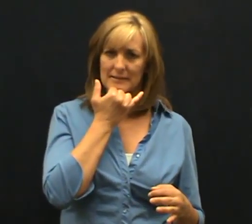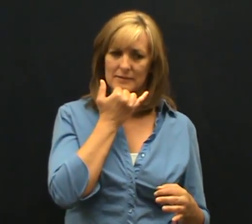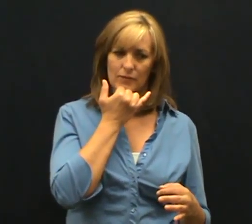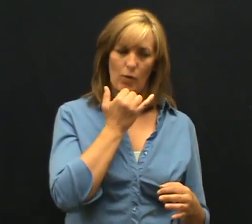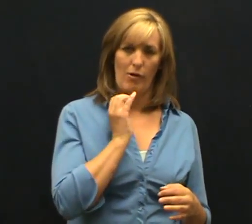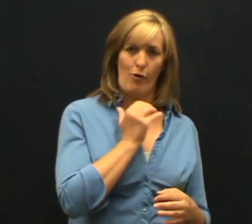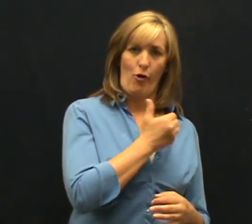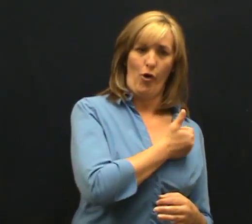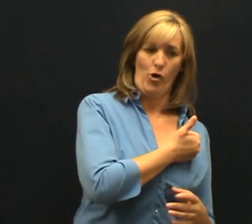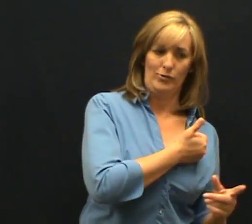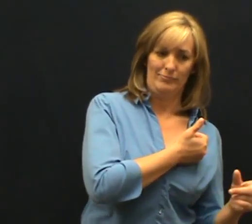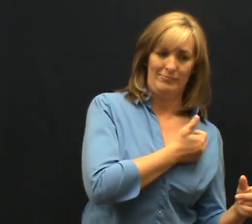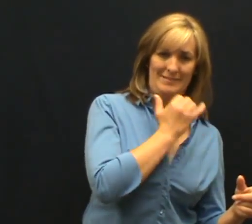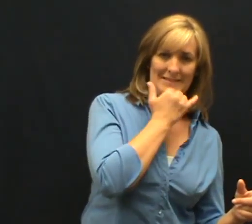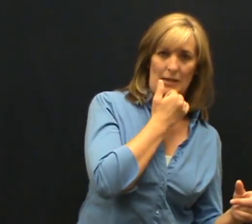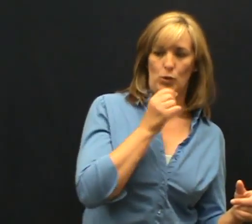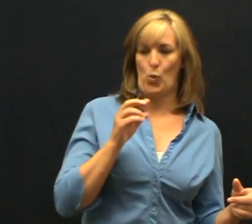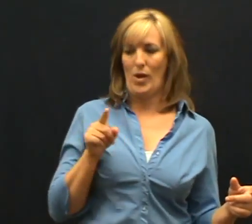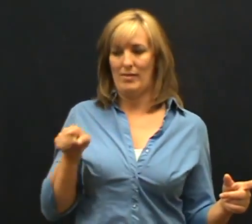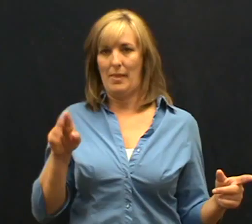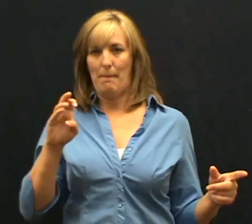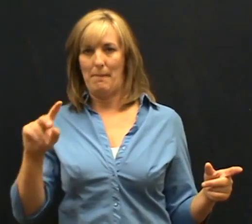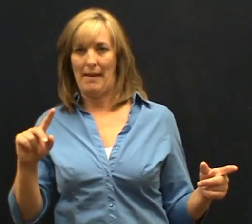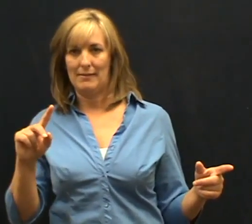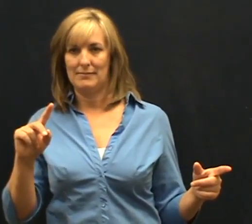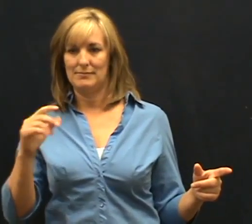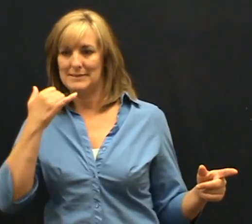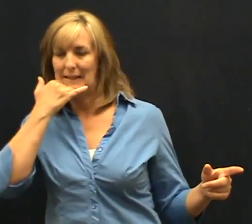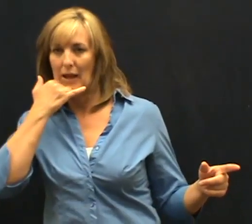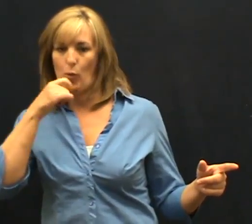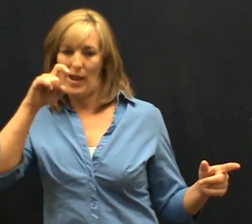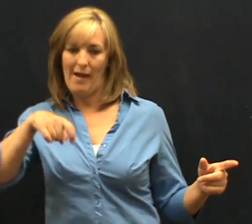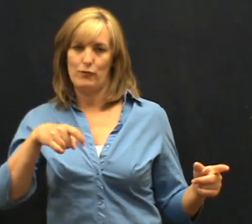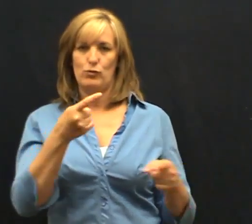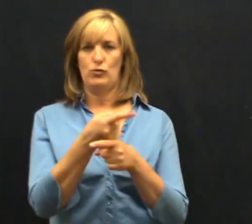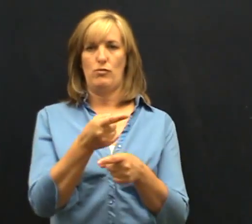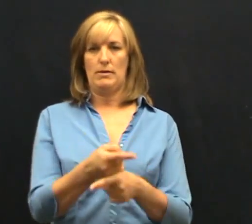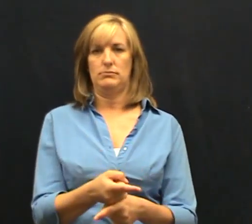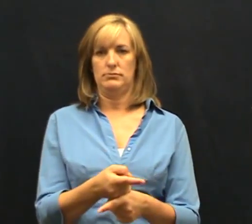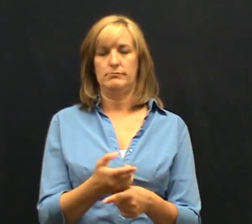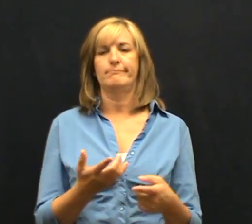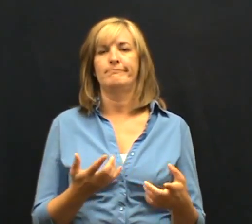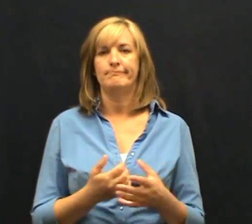for those errors. And of course, if the bank made an error, we have to have the bank correct the error on their side as well.